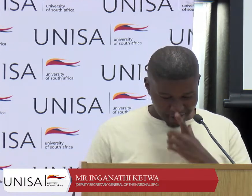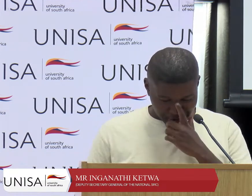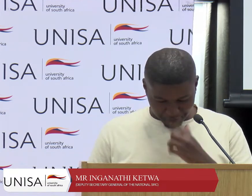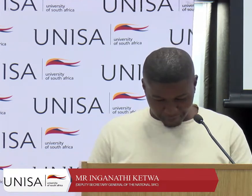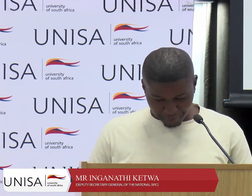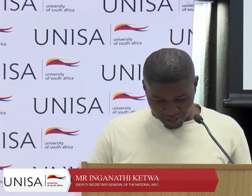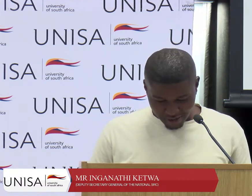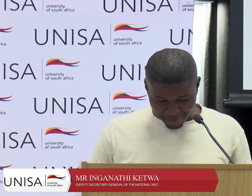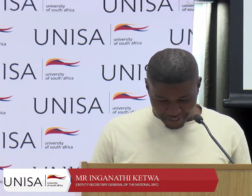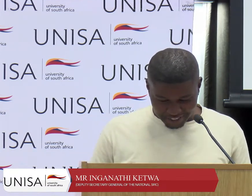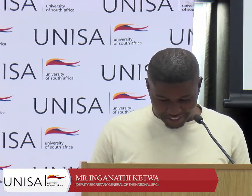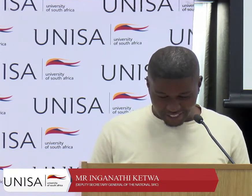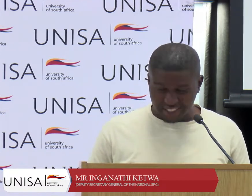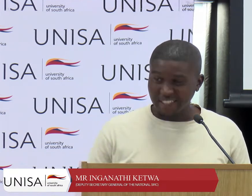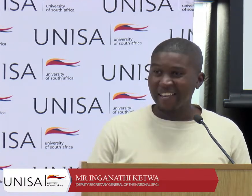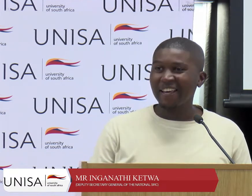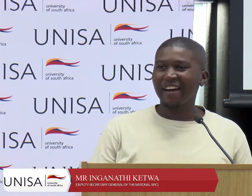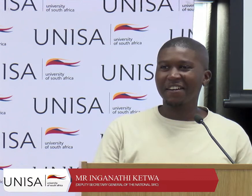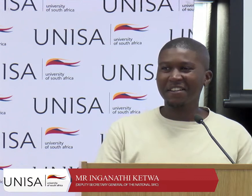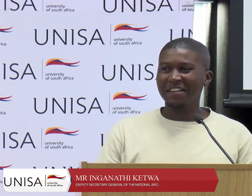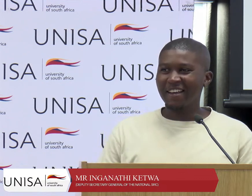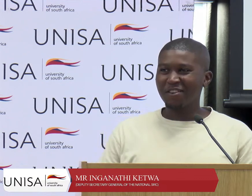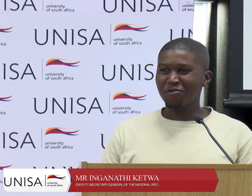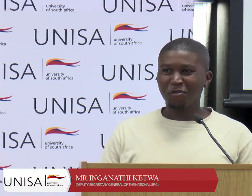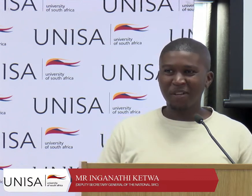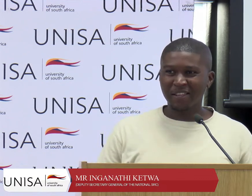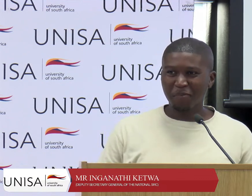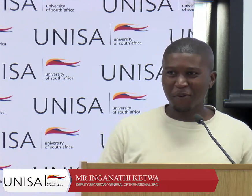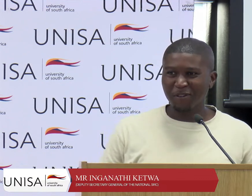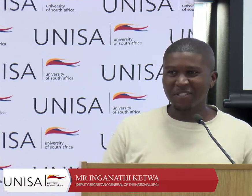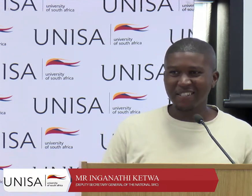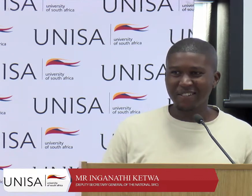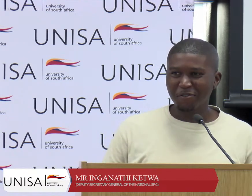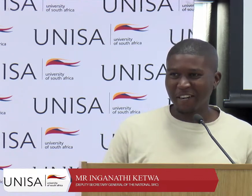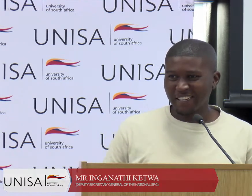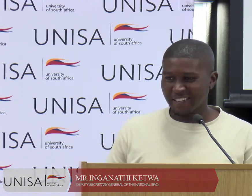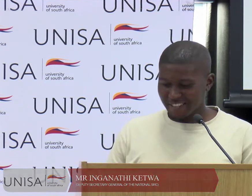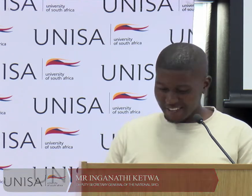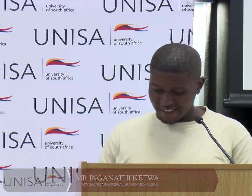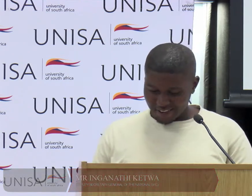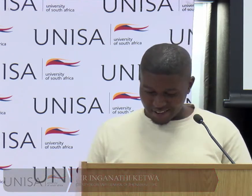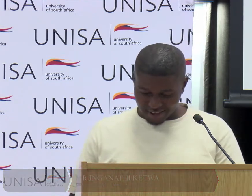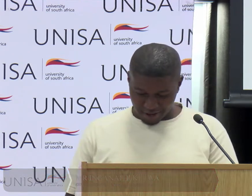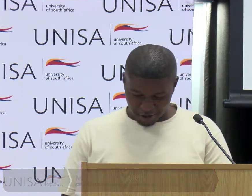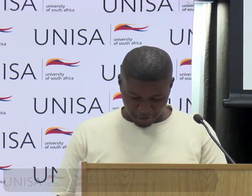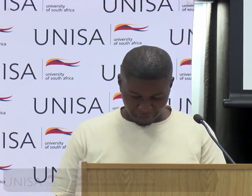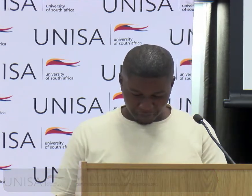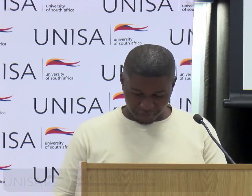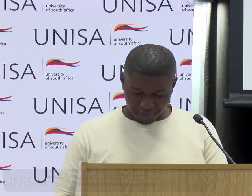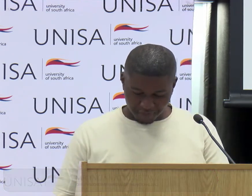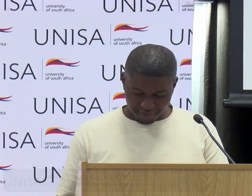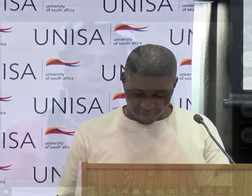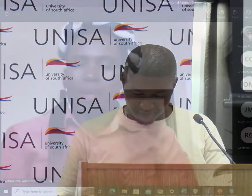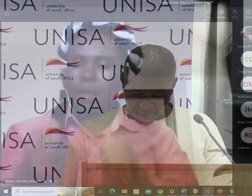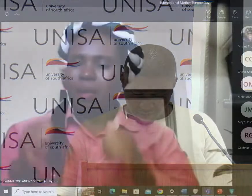lady, Miss Litzileha. I don't know whether I pronounced it correctly.